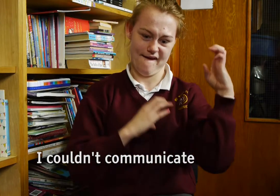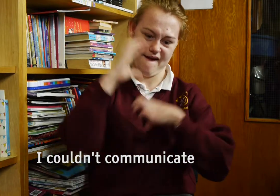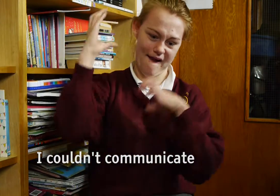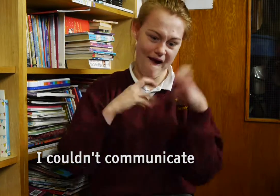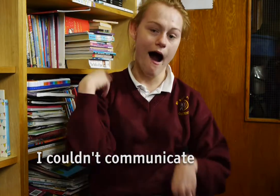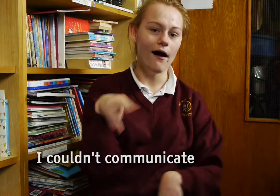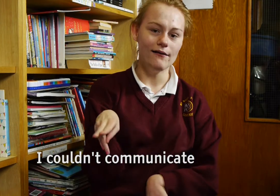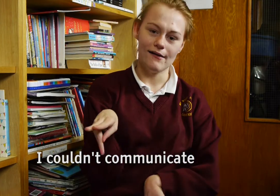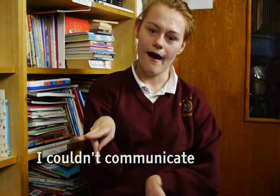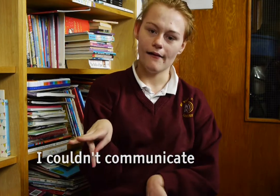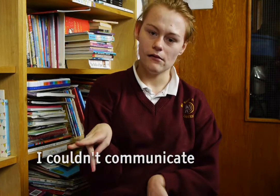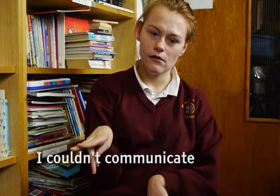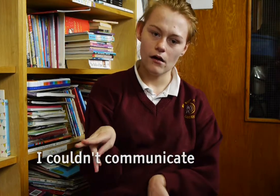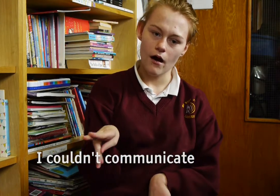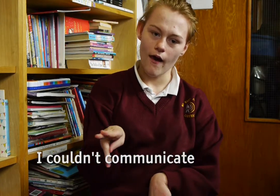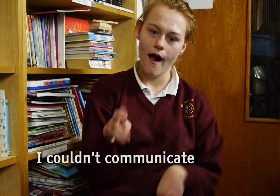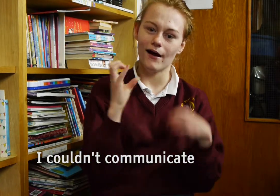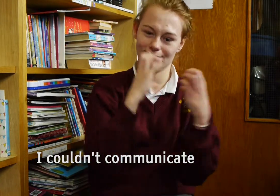I couldn't communicate.